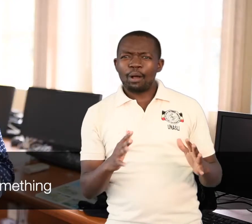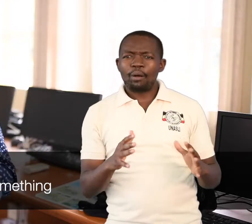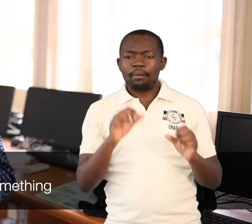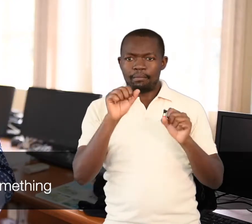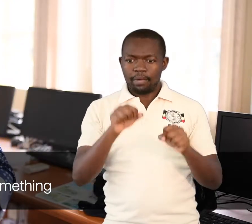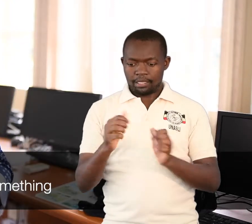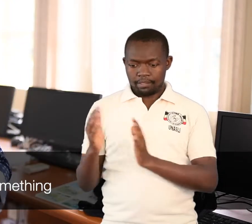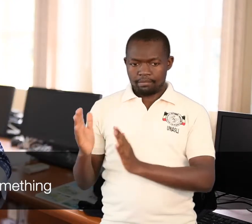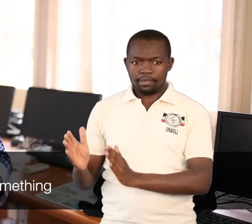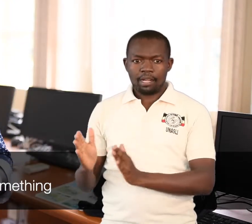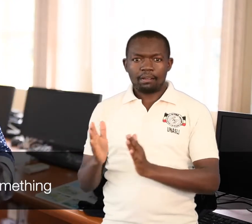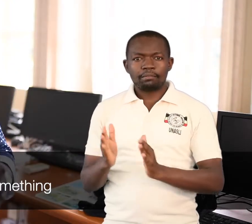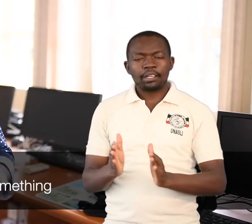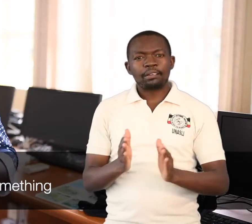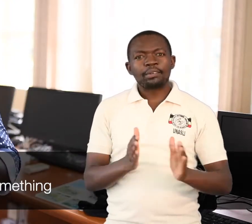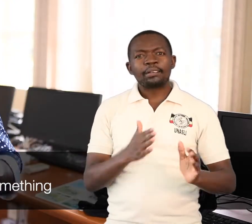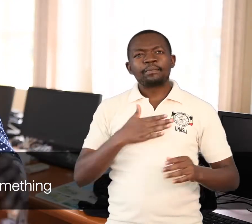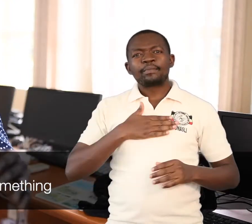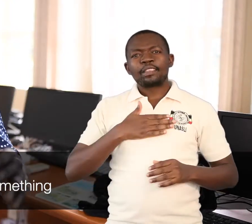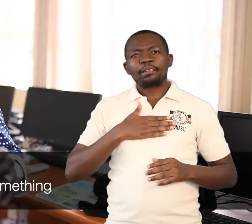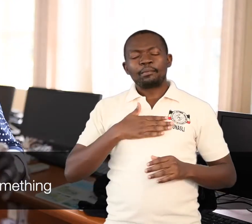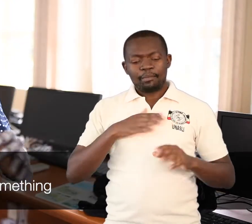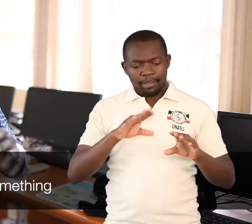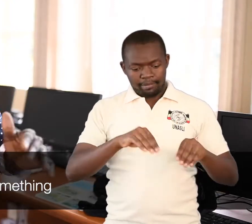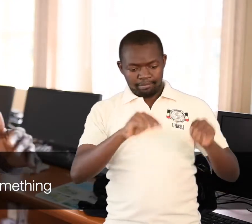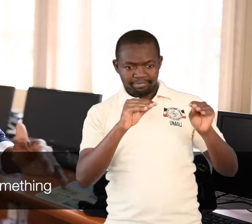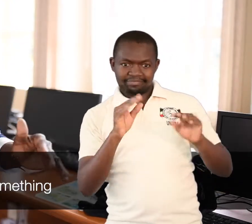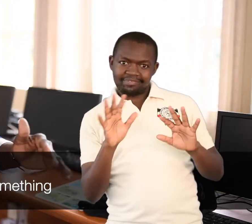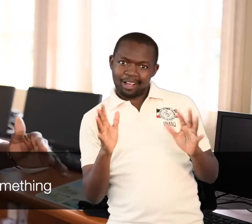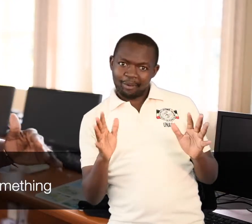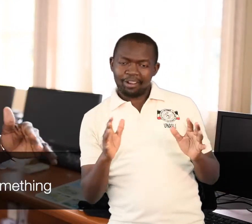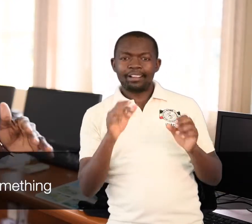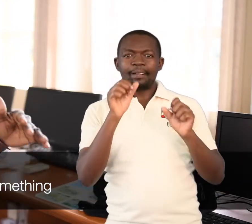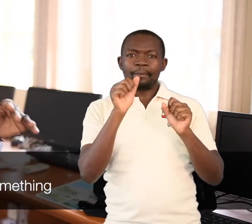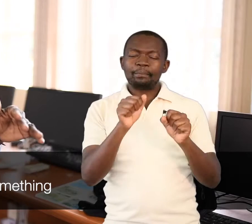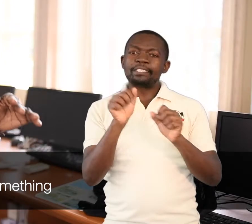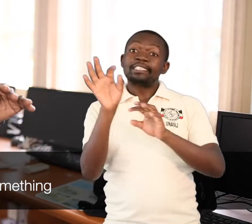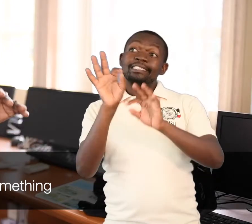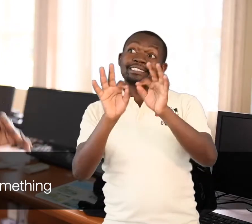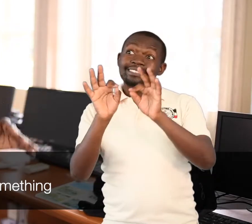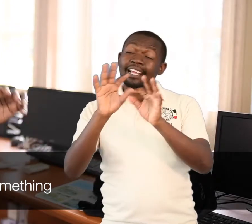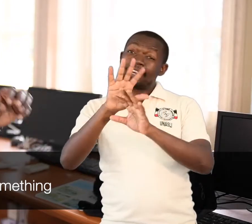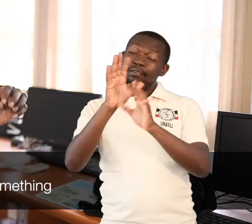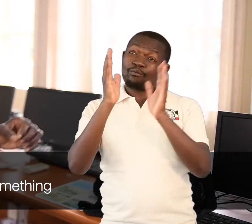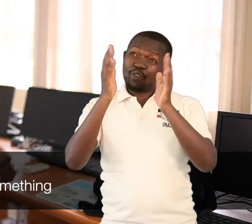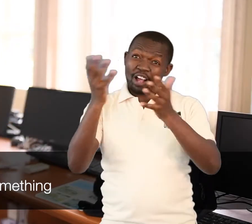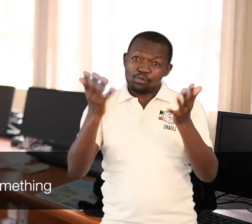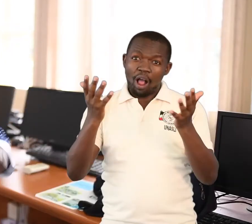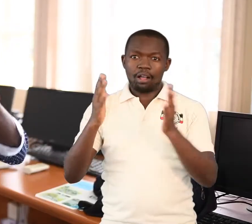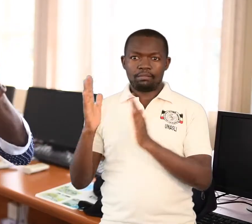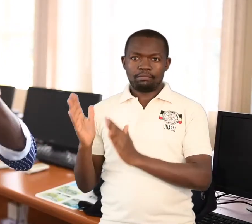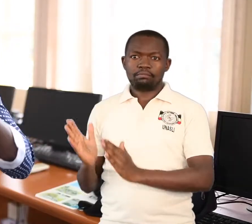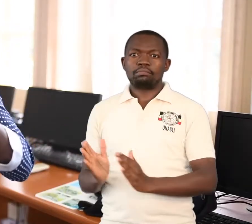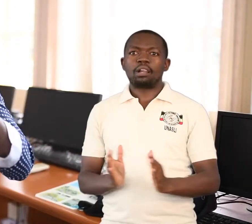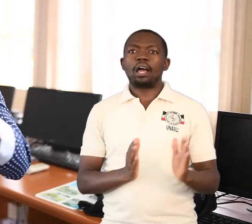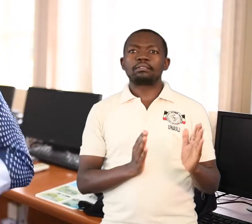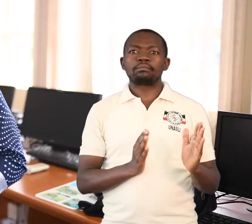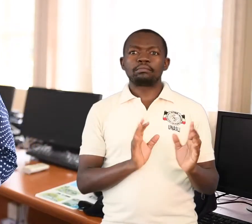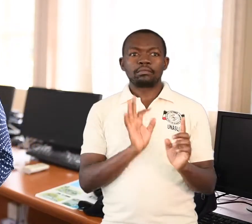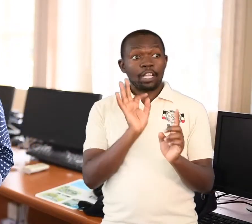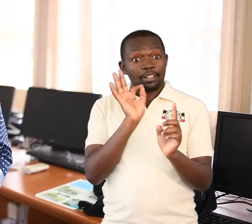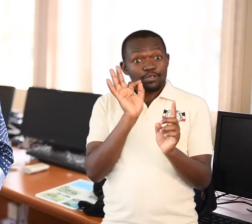do you want your bed? So the design is all to do with planning to do something with a